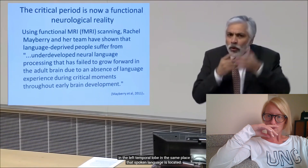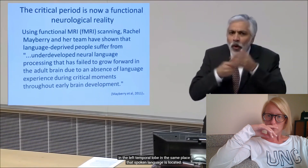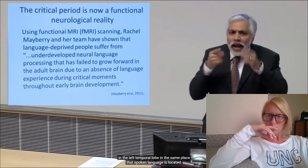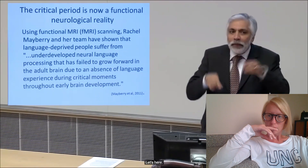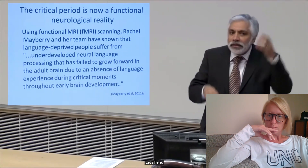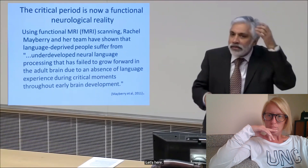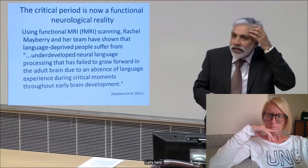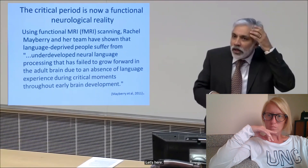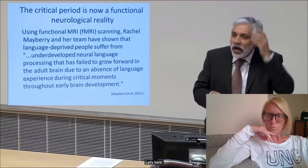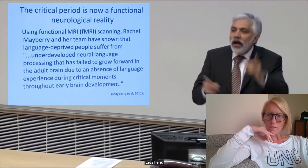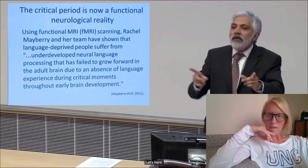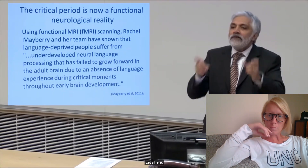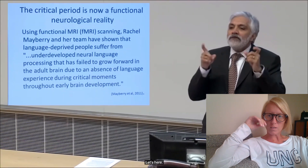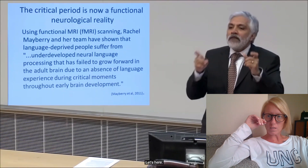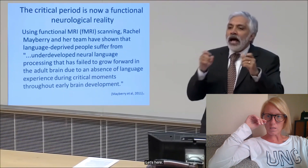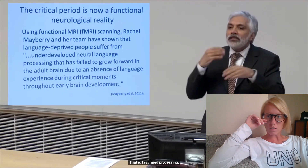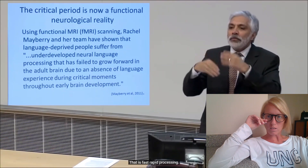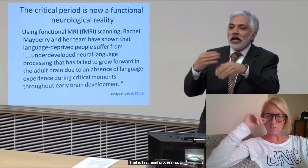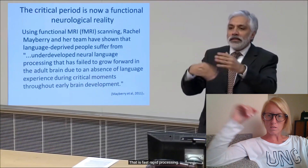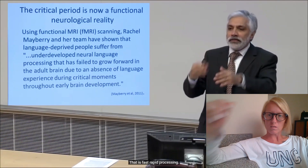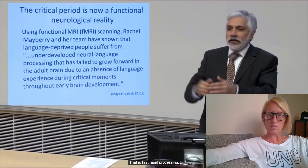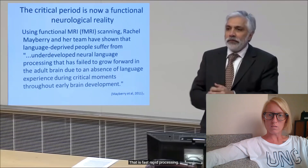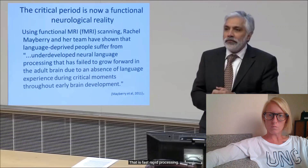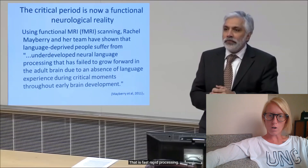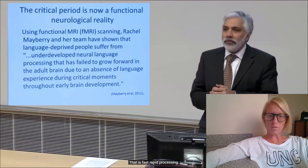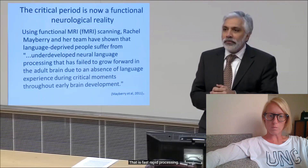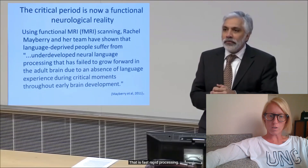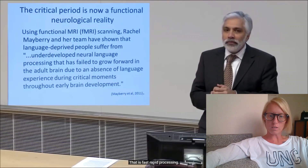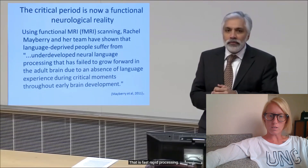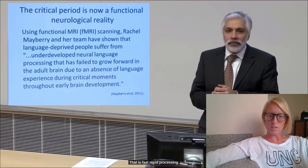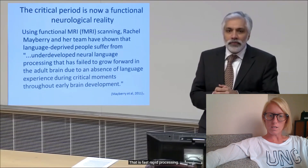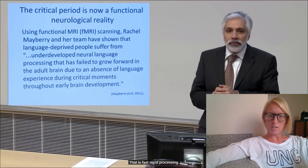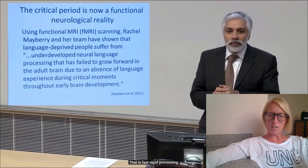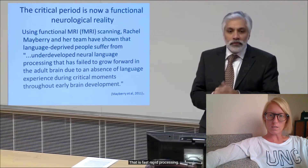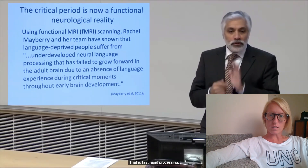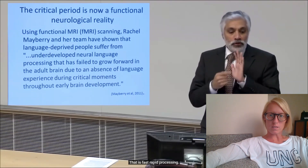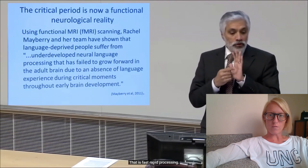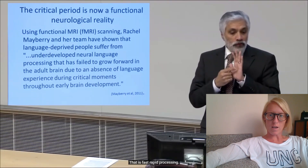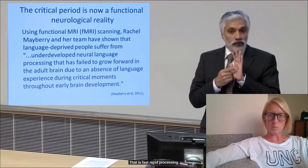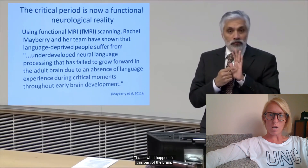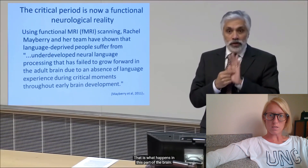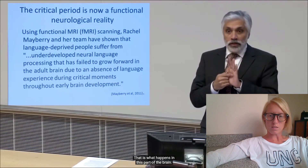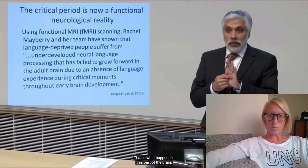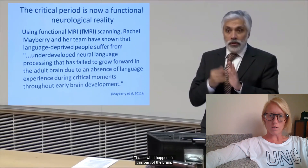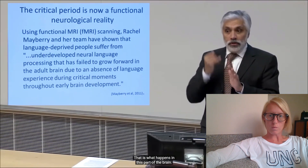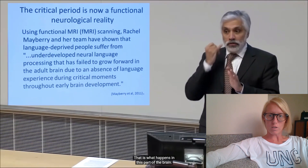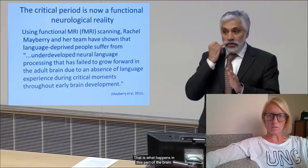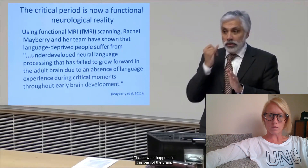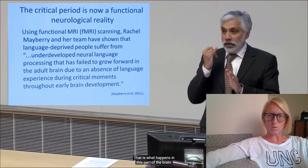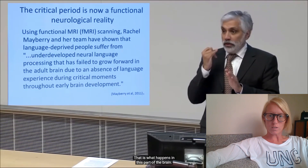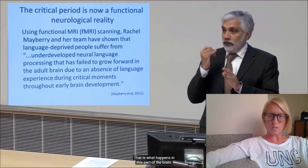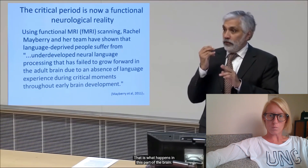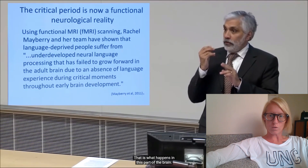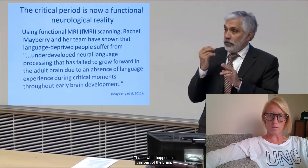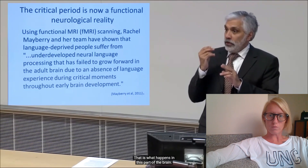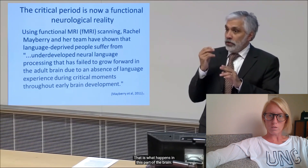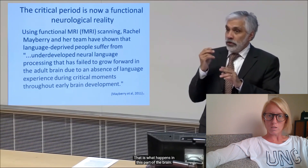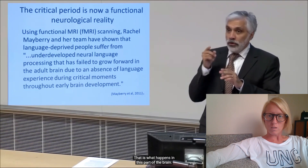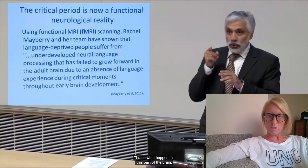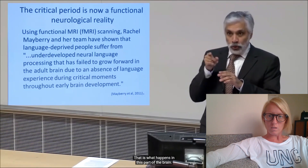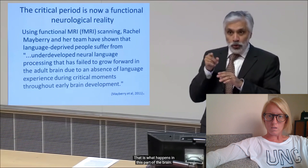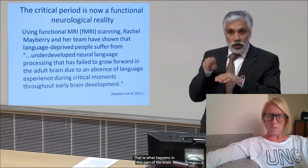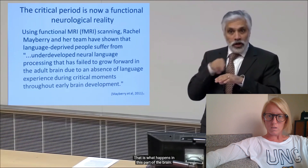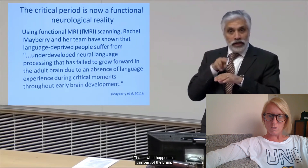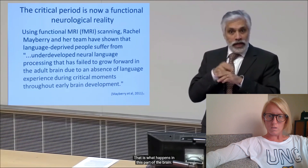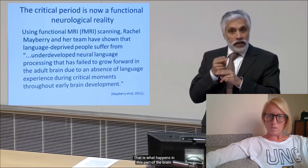located. What's here? This is fast, rapid processing. That's what happens in this part of the brain.